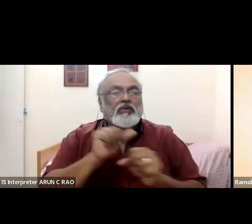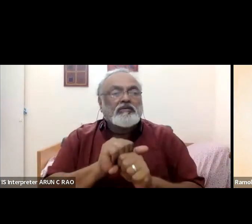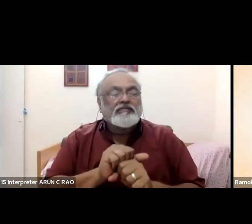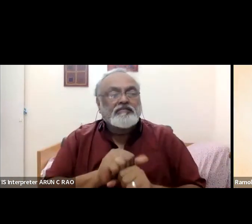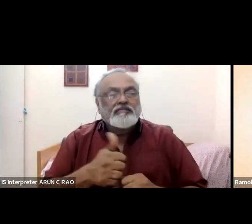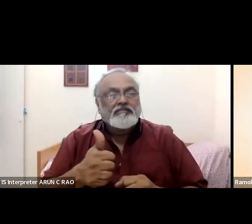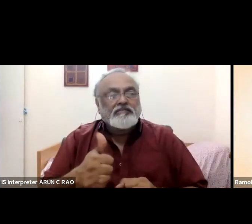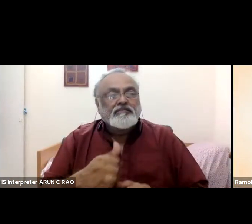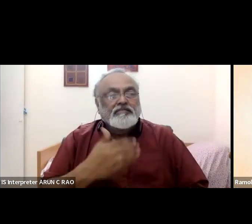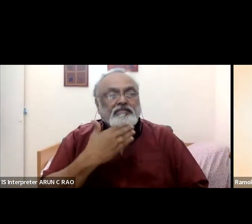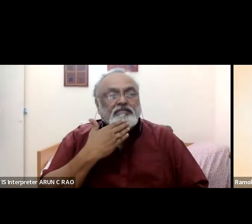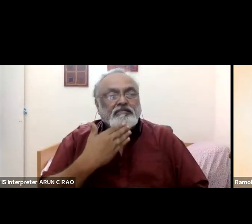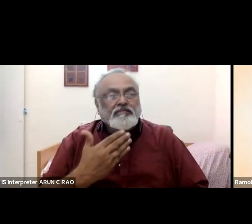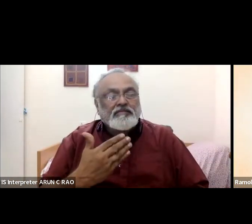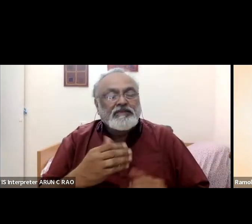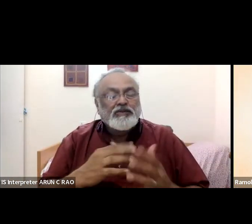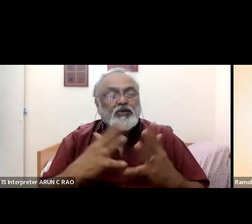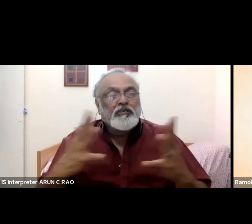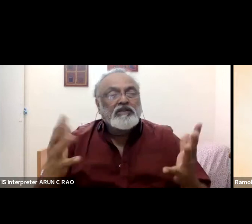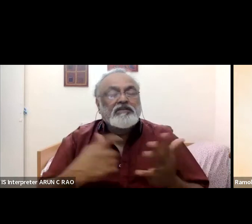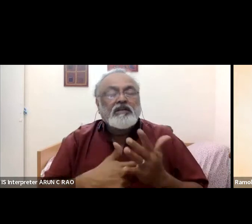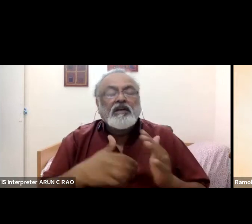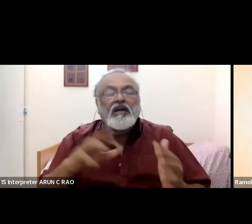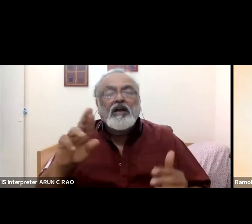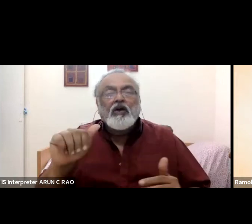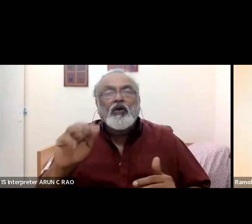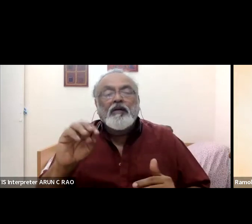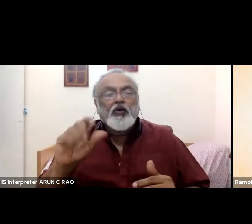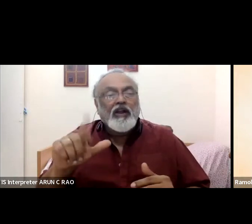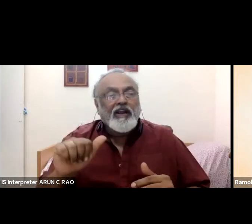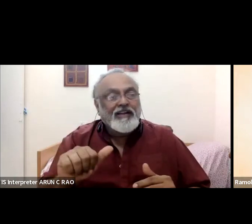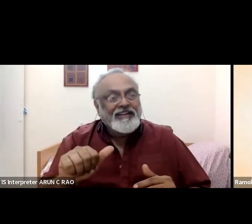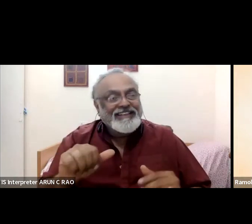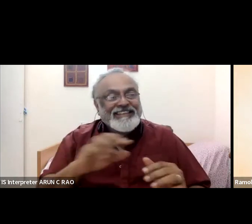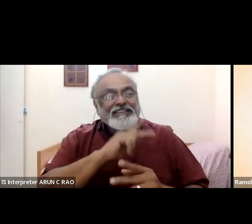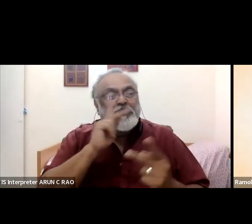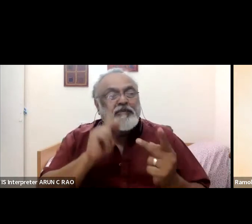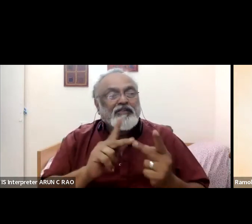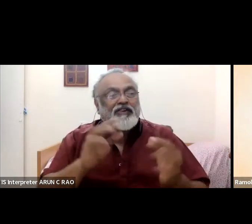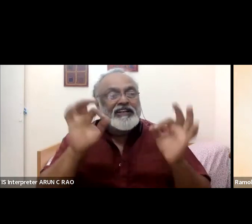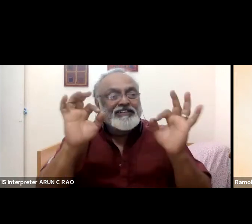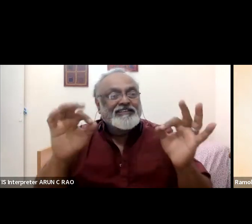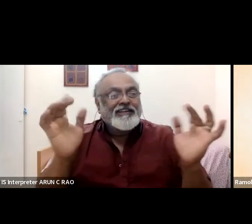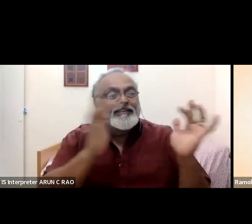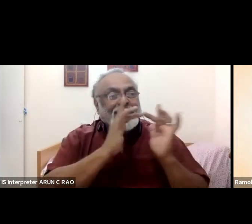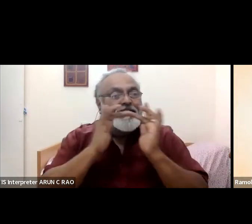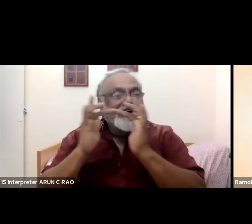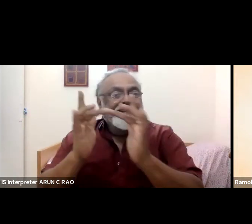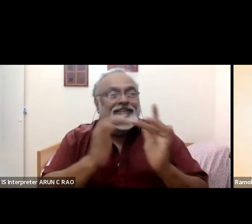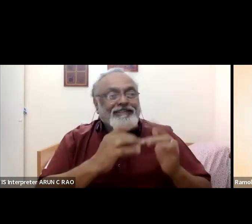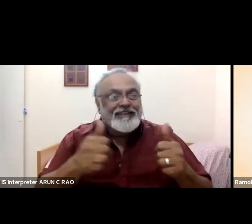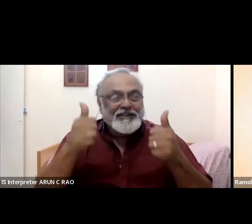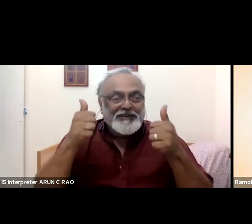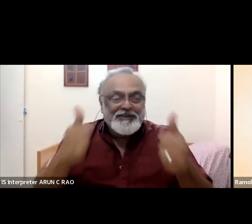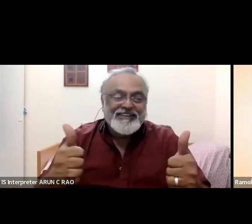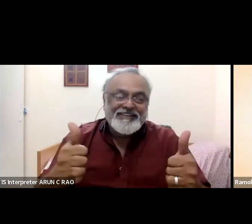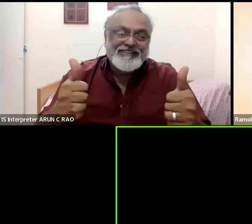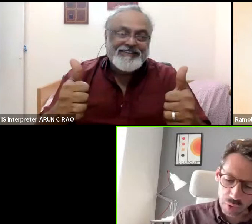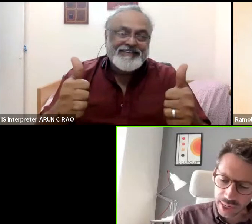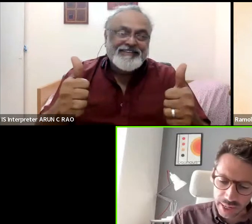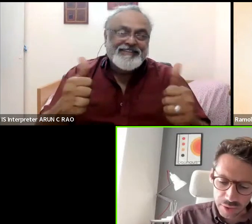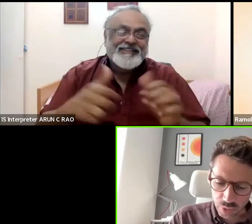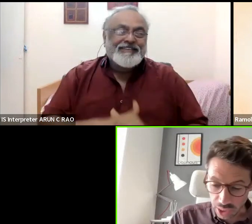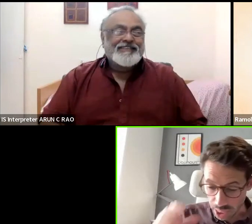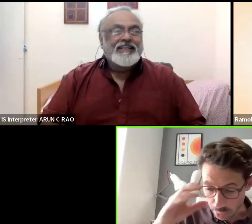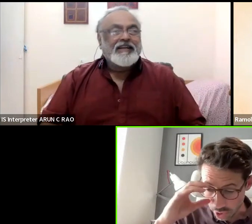Perfect. Thank you so much, Ramala. And internet connection certainly for me was perfect. So we timed it well. Thank you so much.